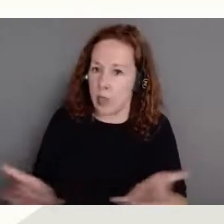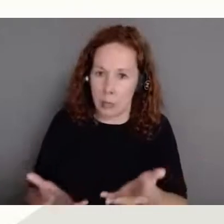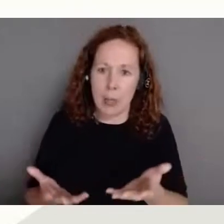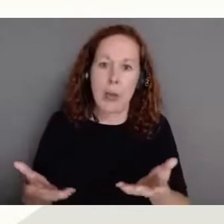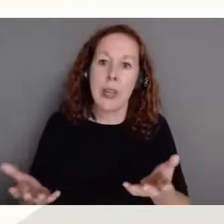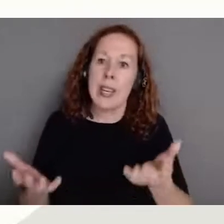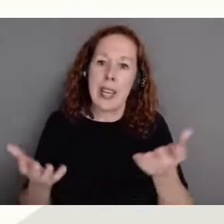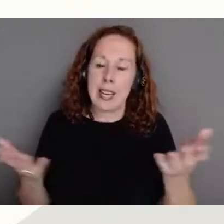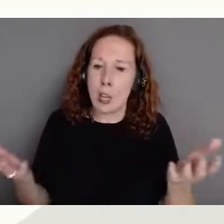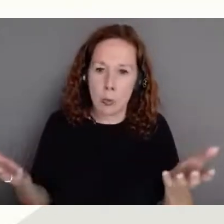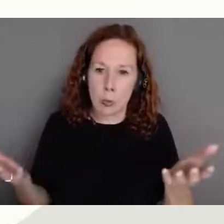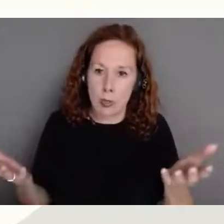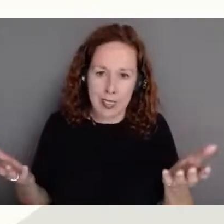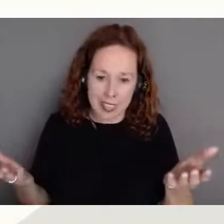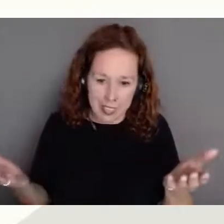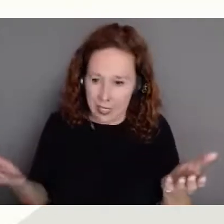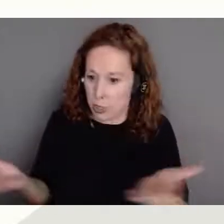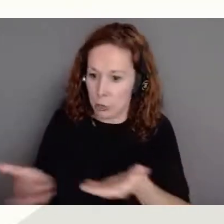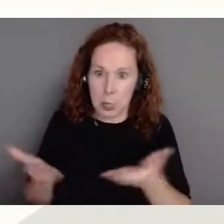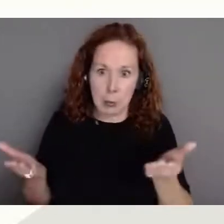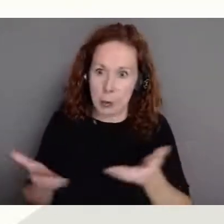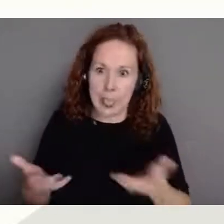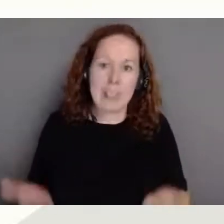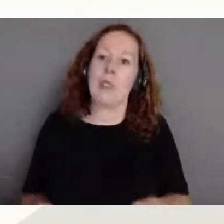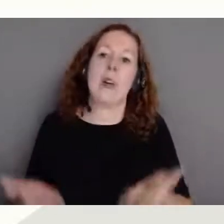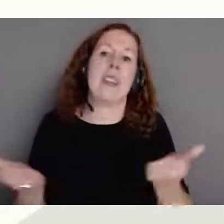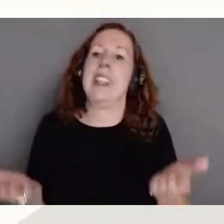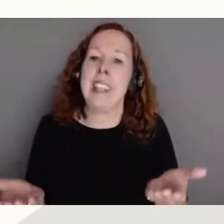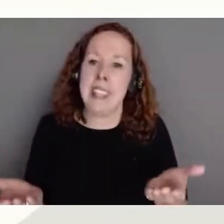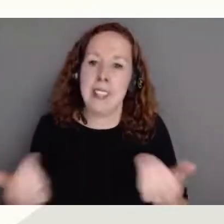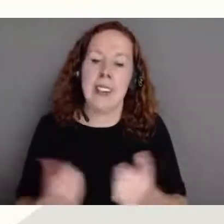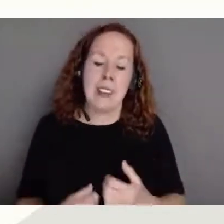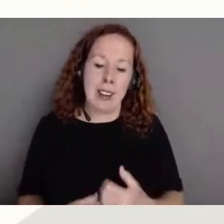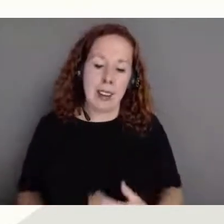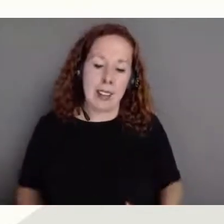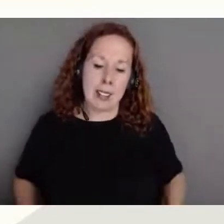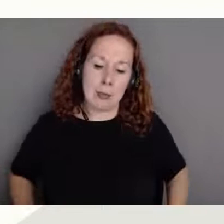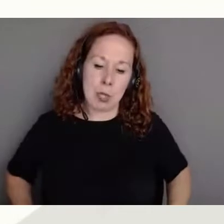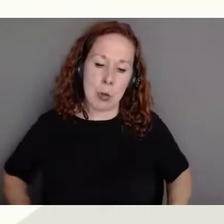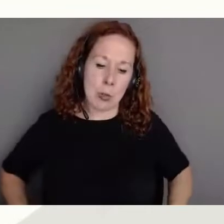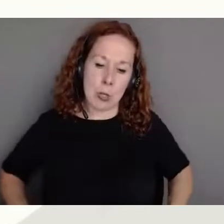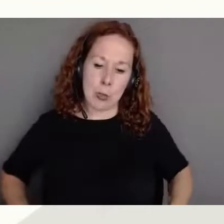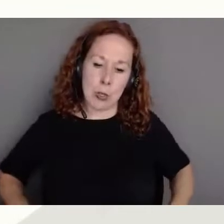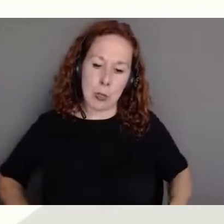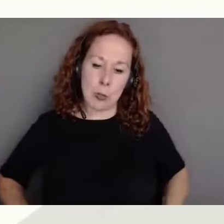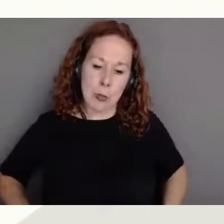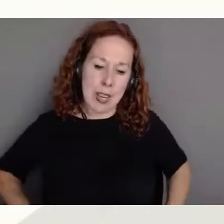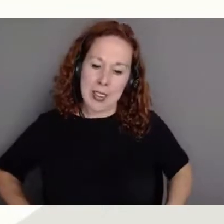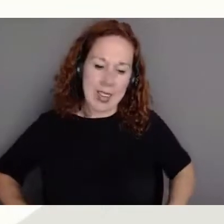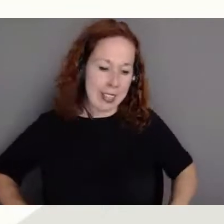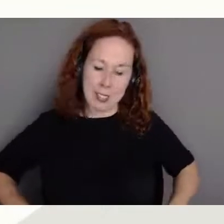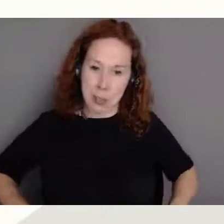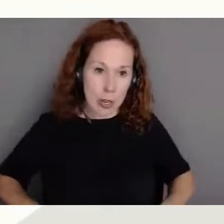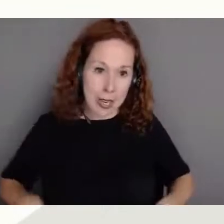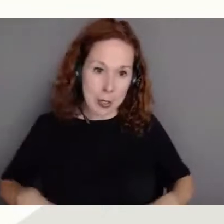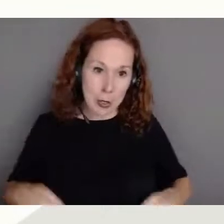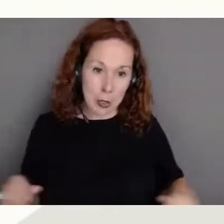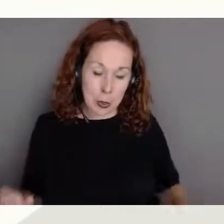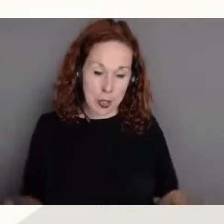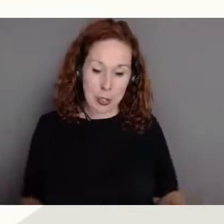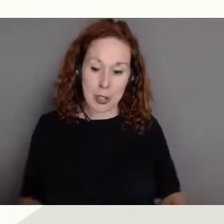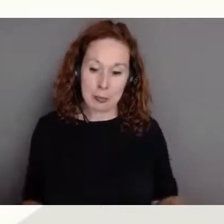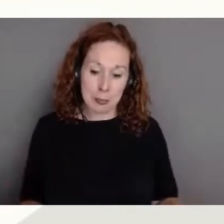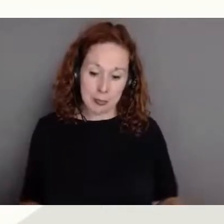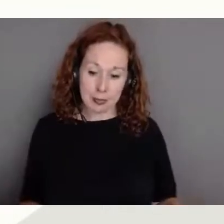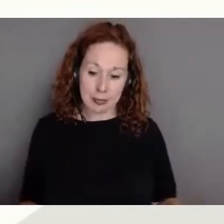What's this all about? And help Mhm. the two people get to what they need Mhm. to go to. So that is not answering